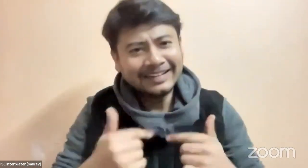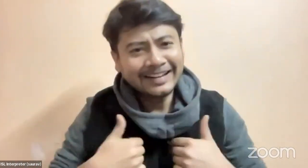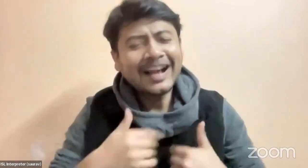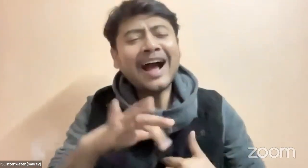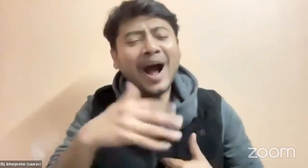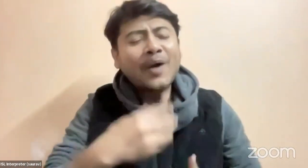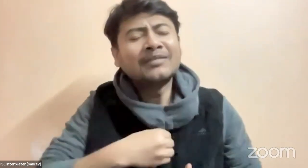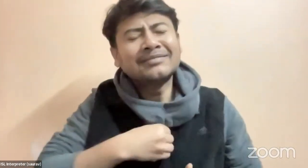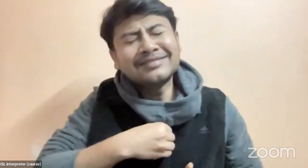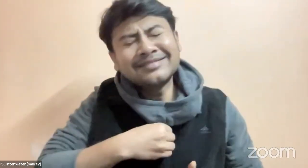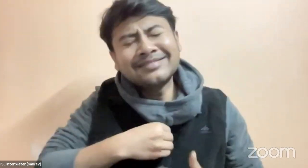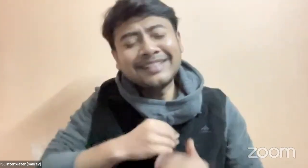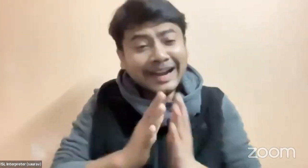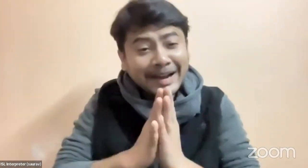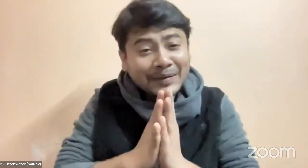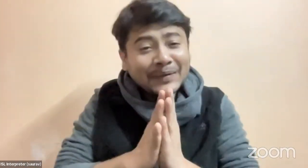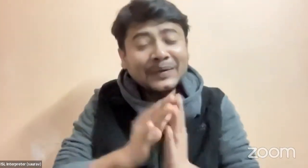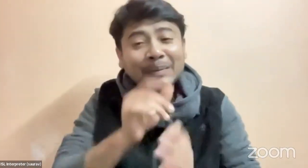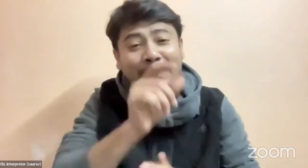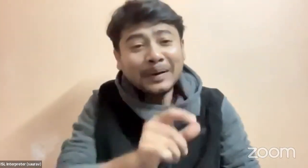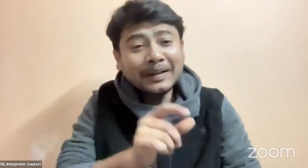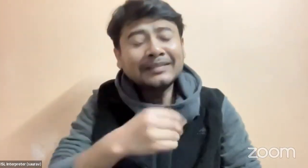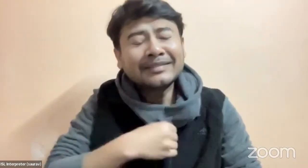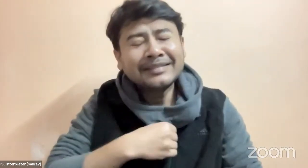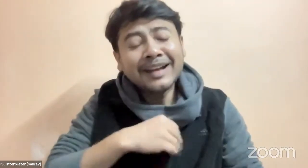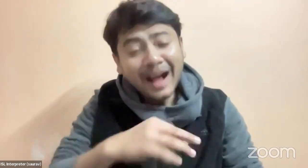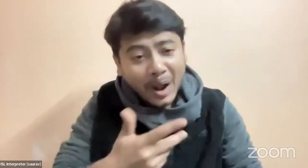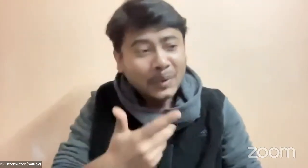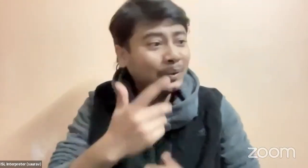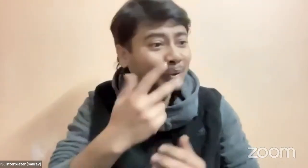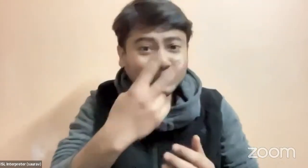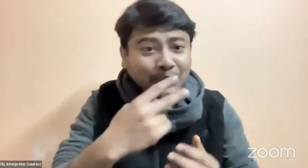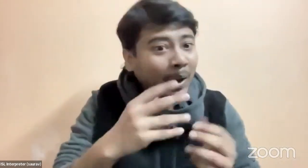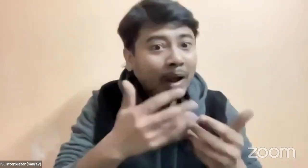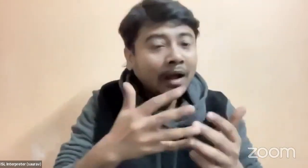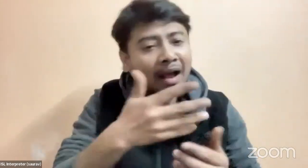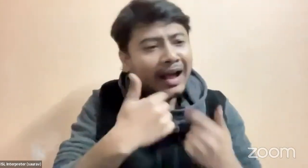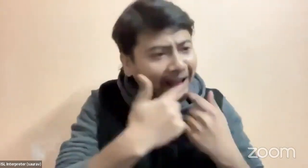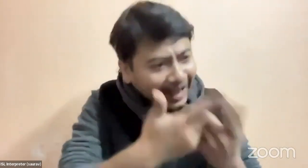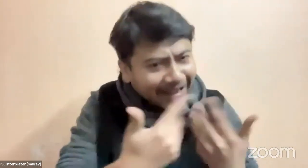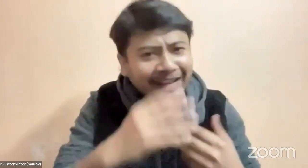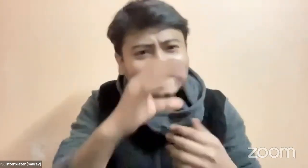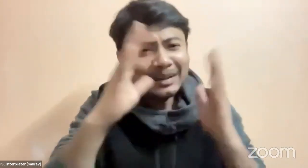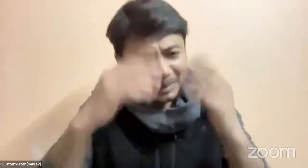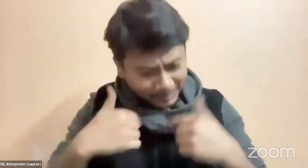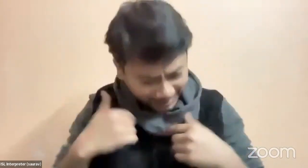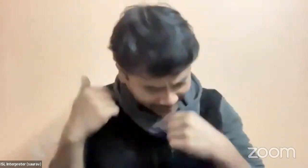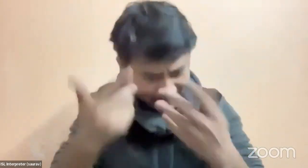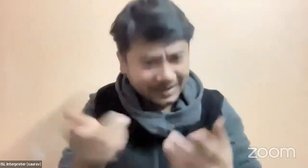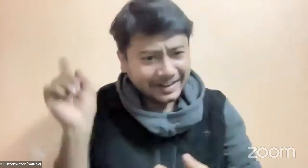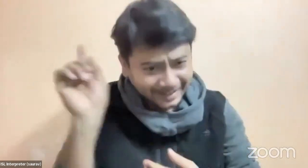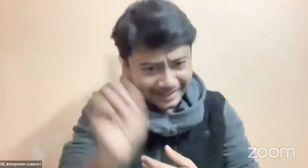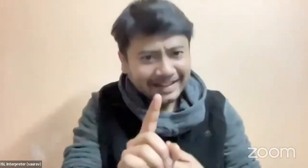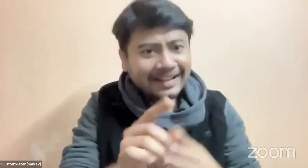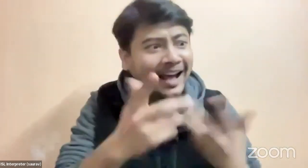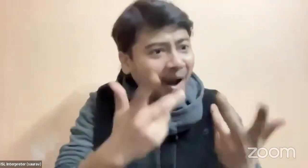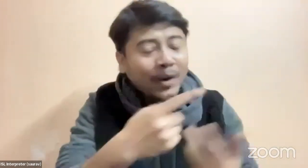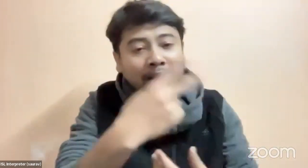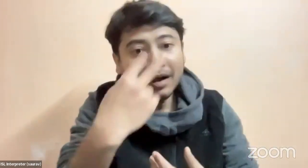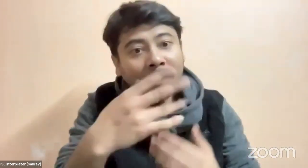How to stop her crying? Okay, now Guruji has come. Guruji means Narad Muni. Narad Muni is such a great